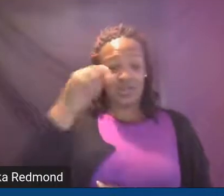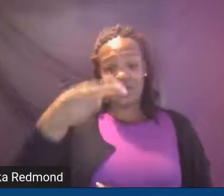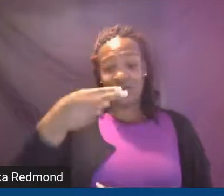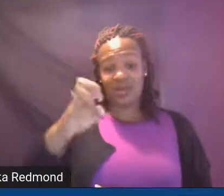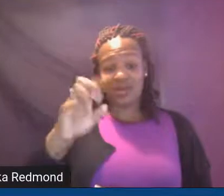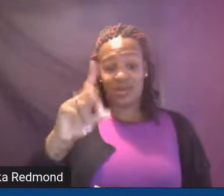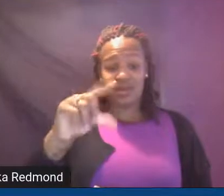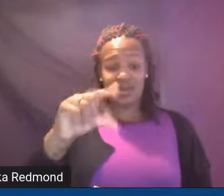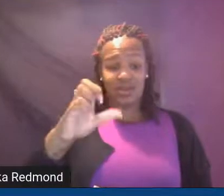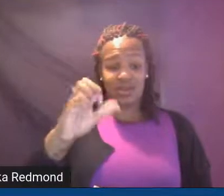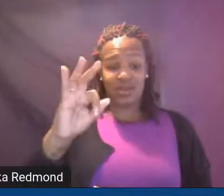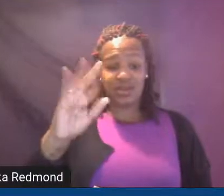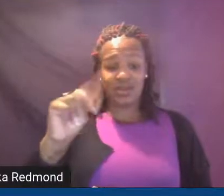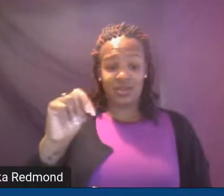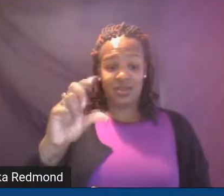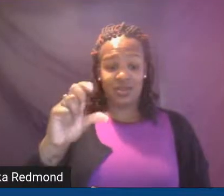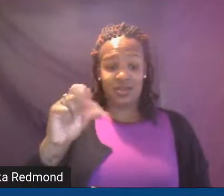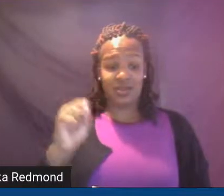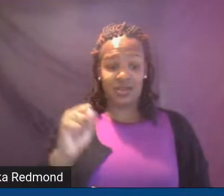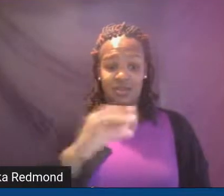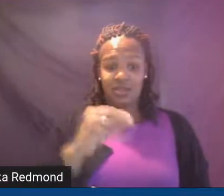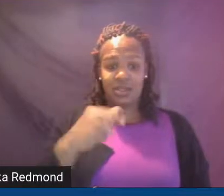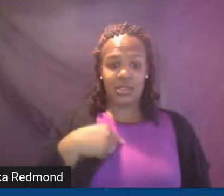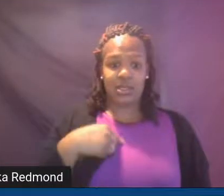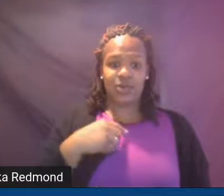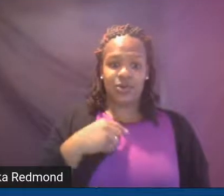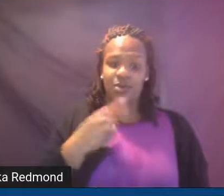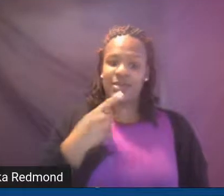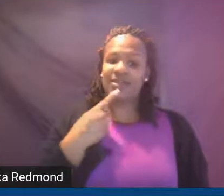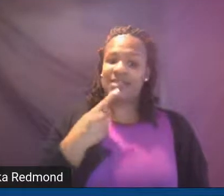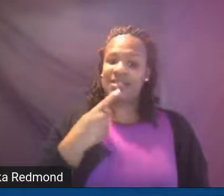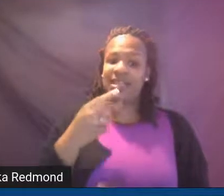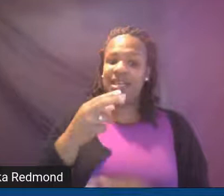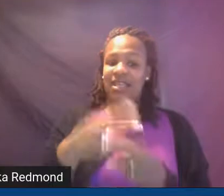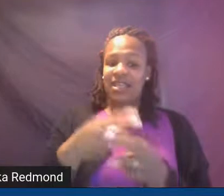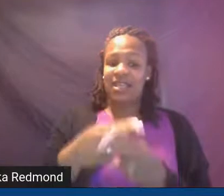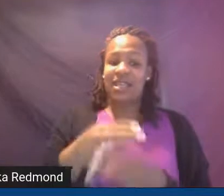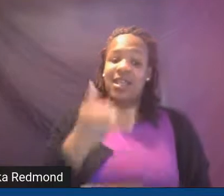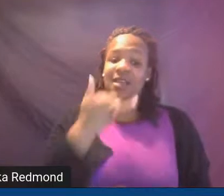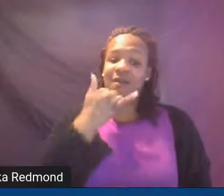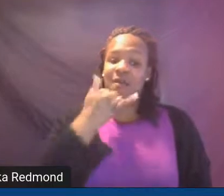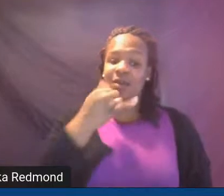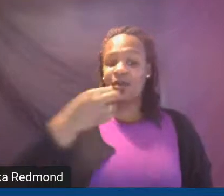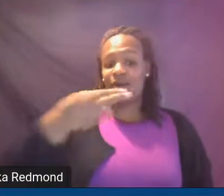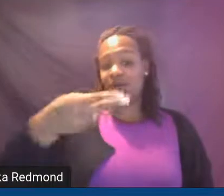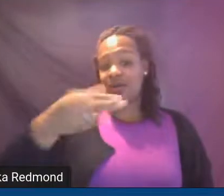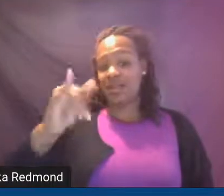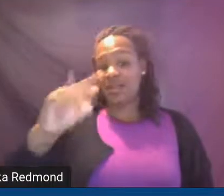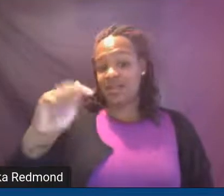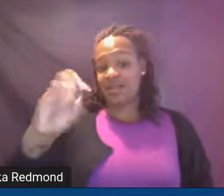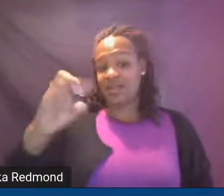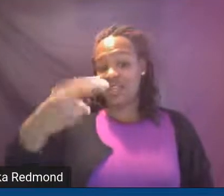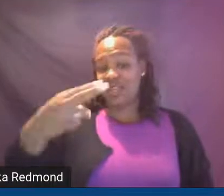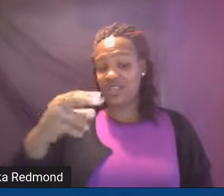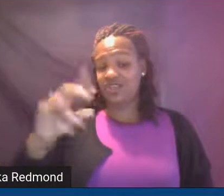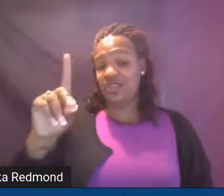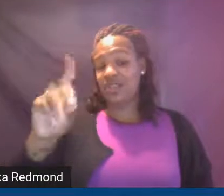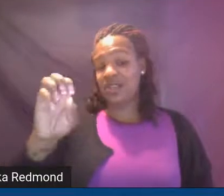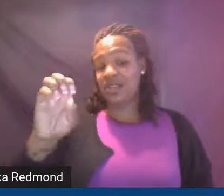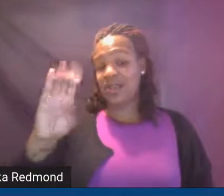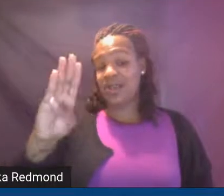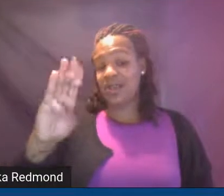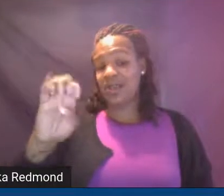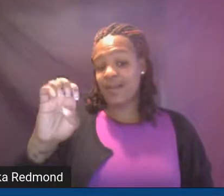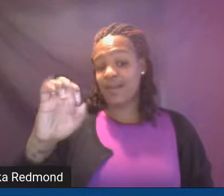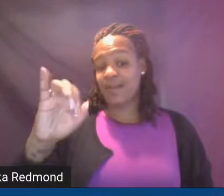Capital by, and I'm going to butcher the name, Praneeth Chamadaya. I know I said it wrong. But he